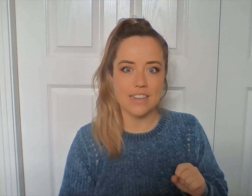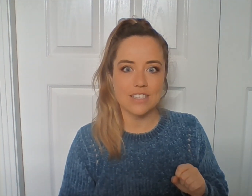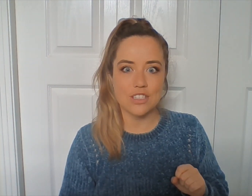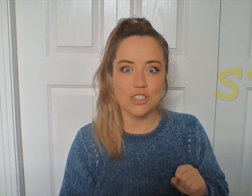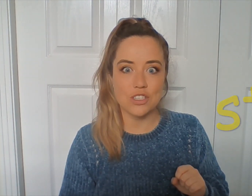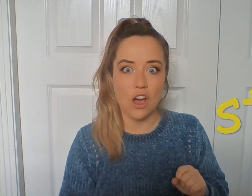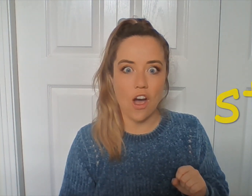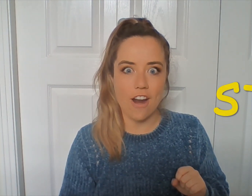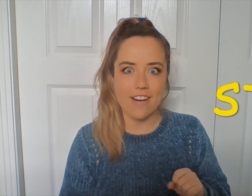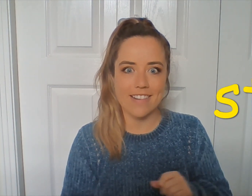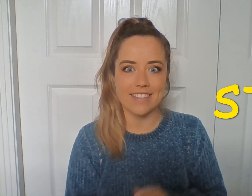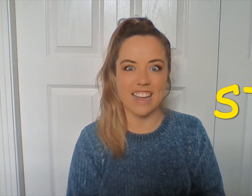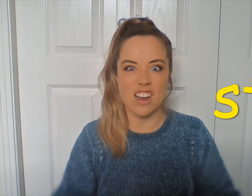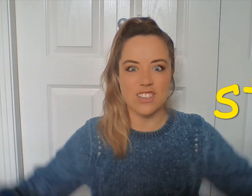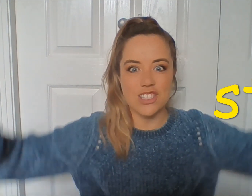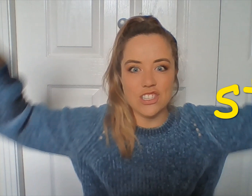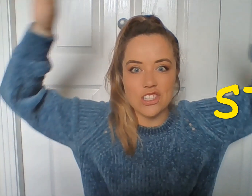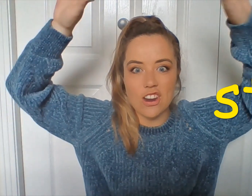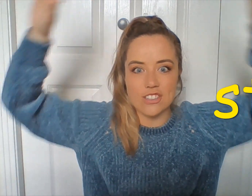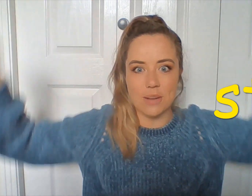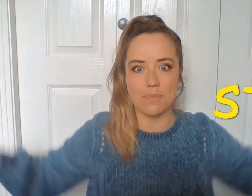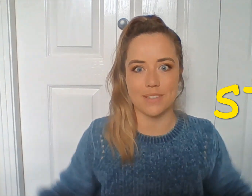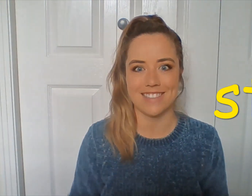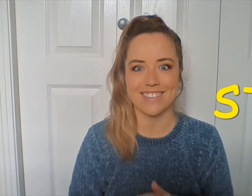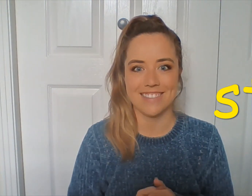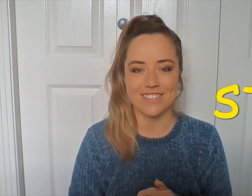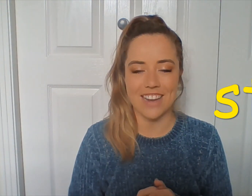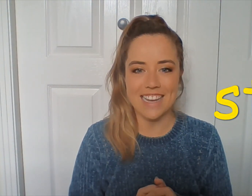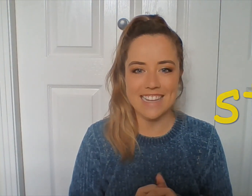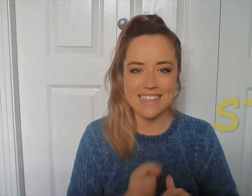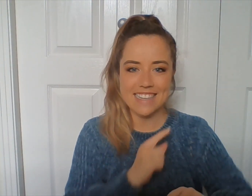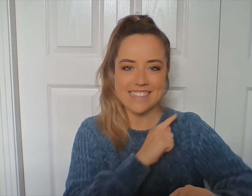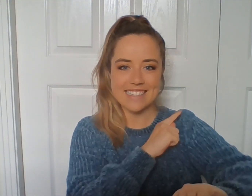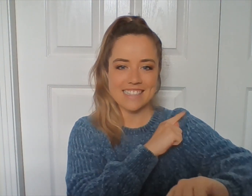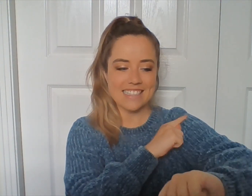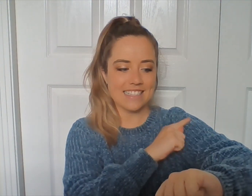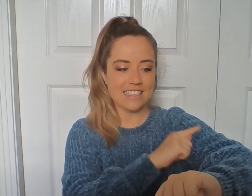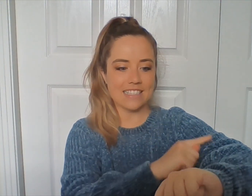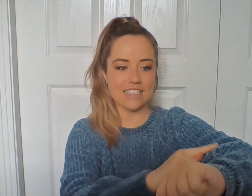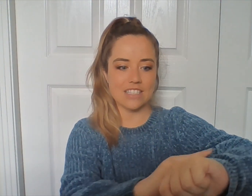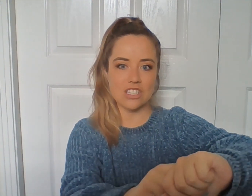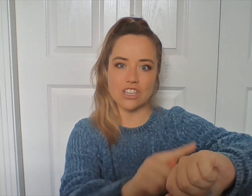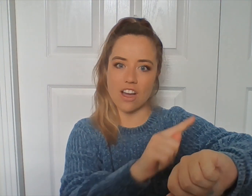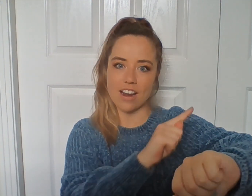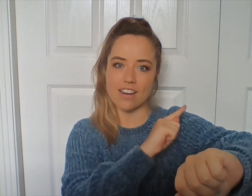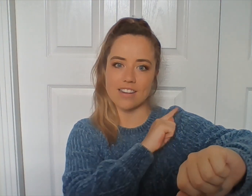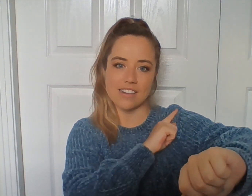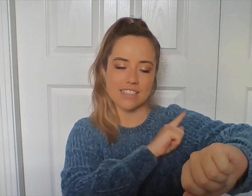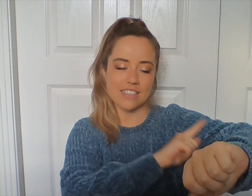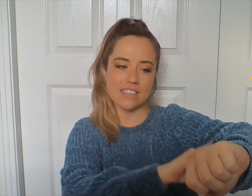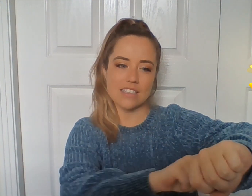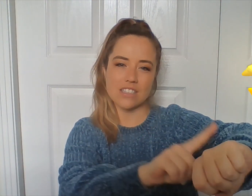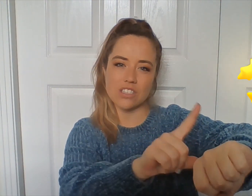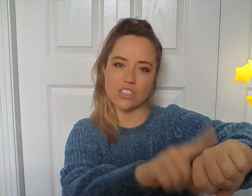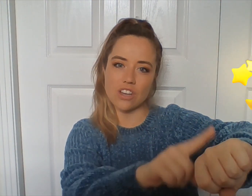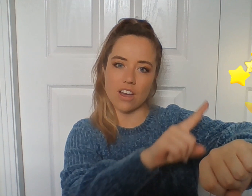star. Like our star jumps. Ready? Star. Star.